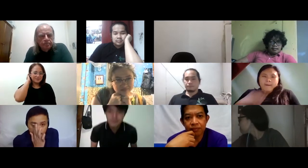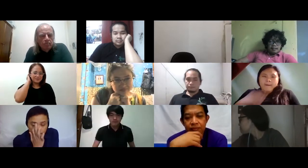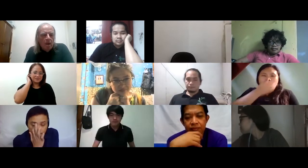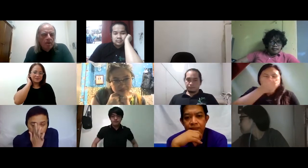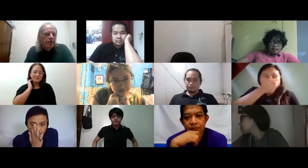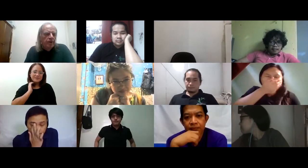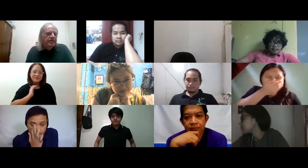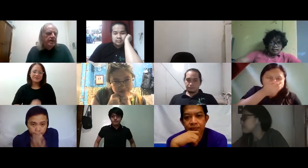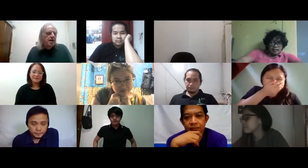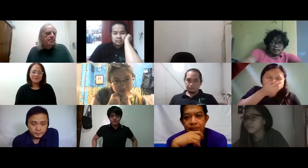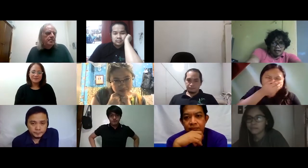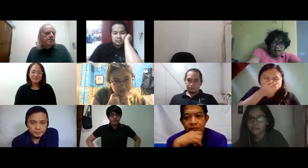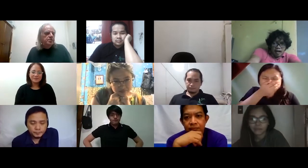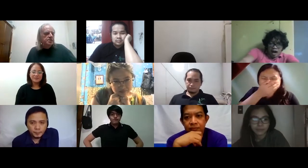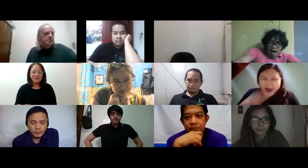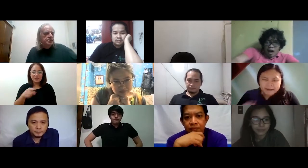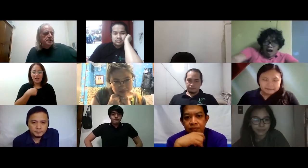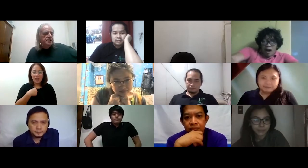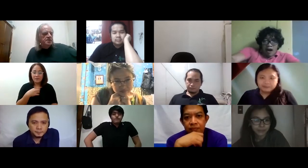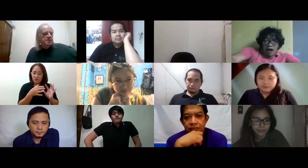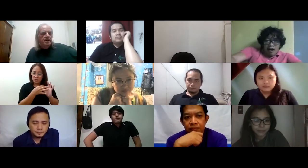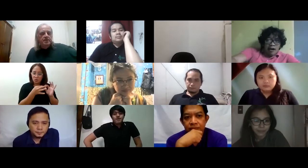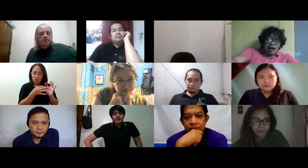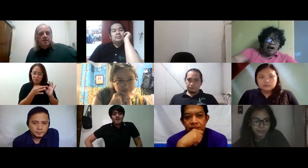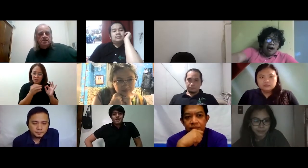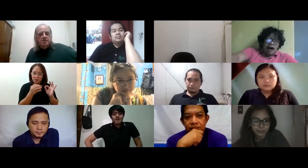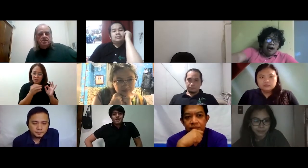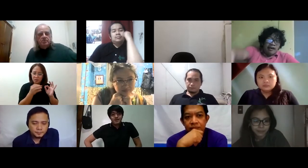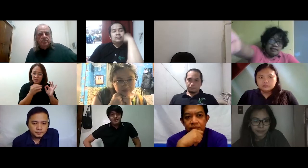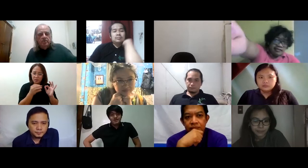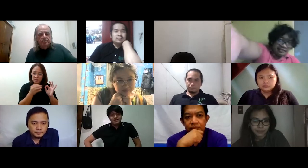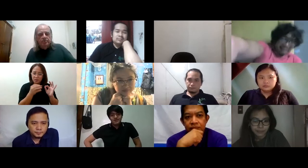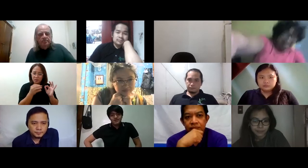Do you have any comments or suggestions about the process as we go through?